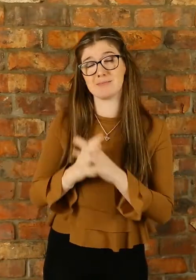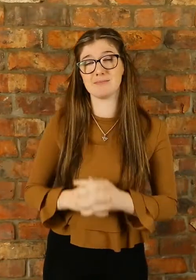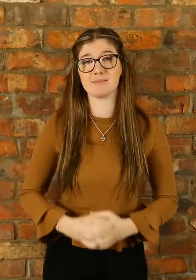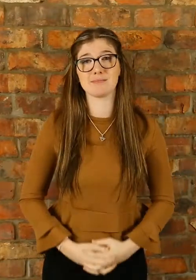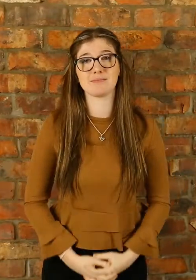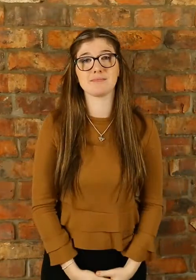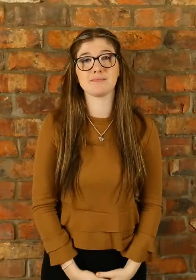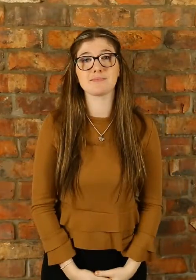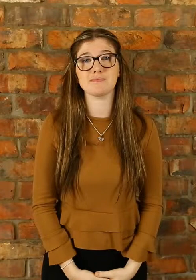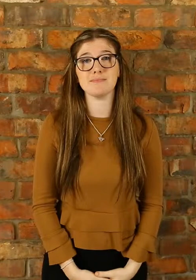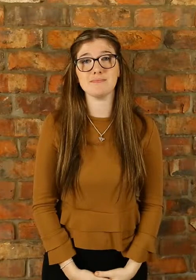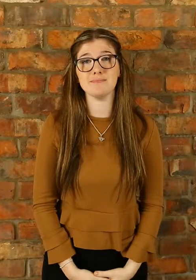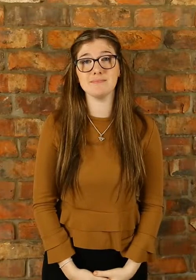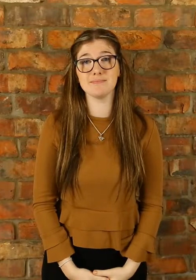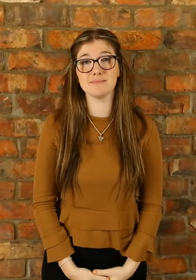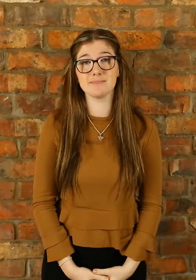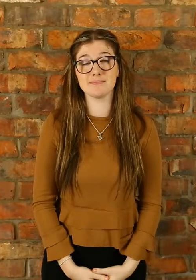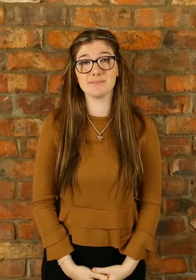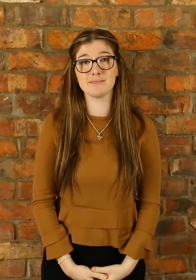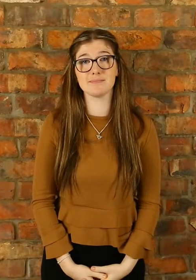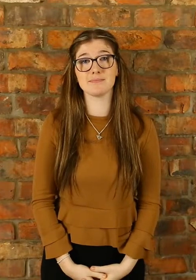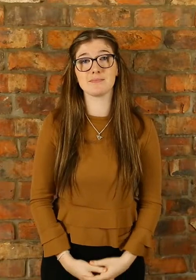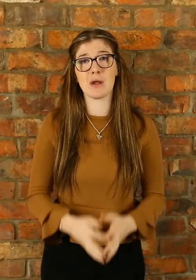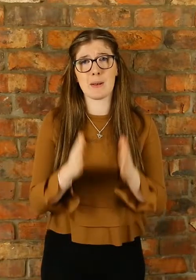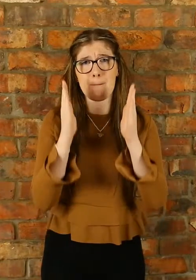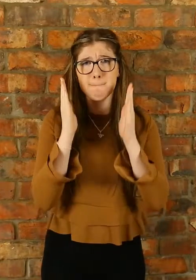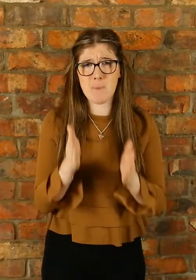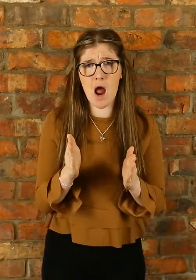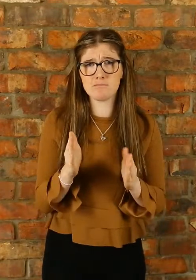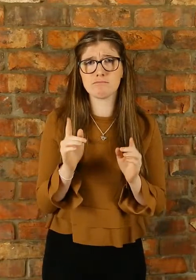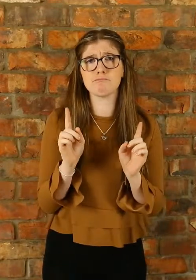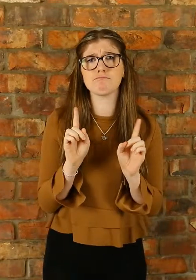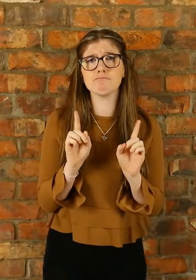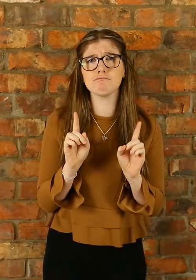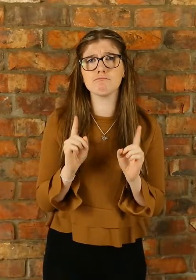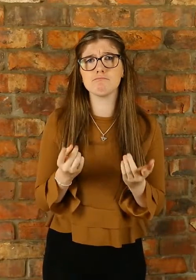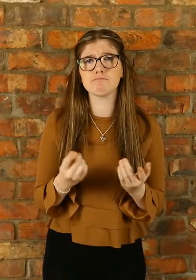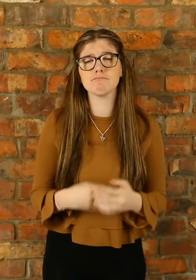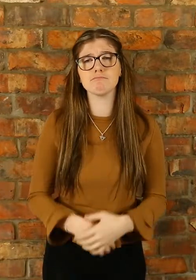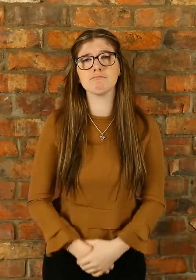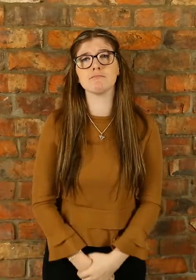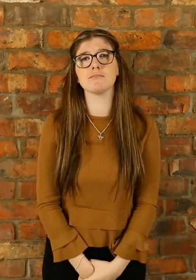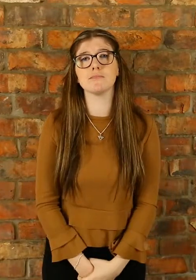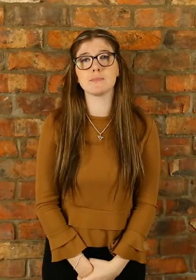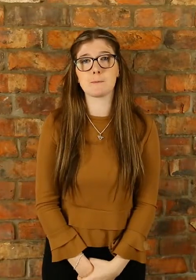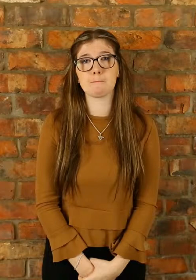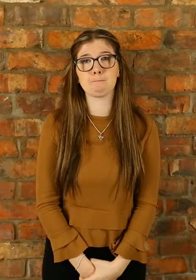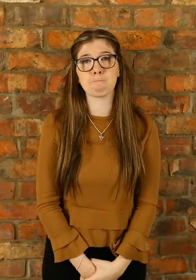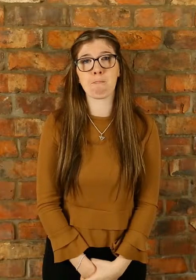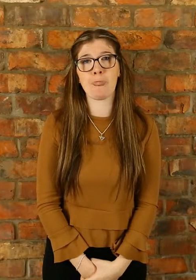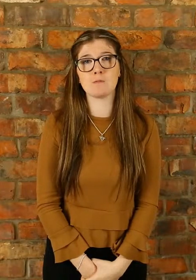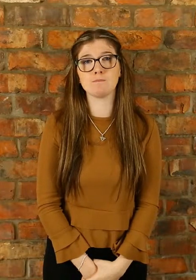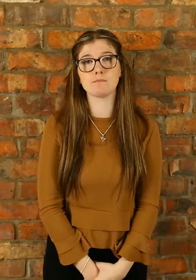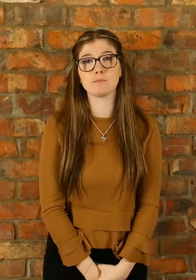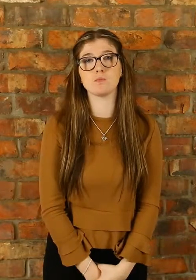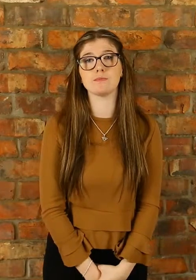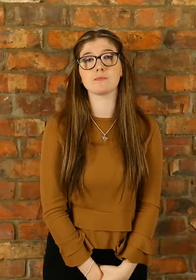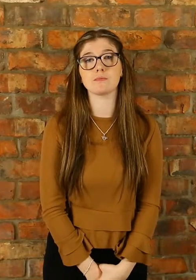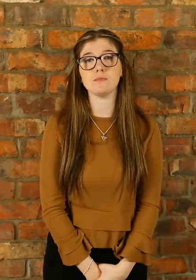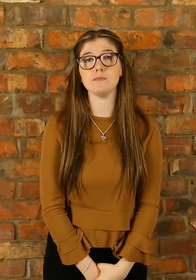vibrating alarm that we put underneath our pillow that wakes us up in the morning. So now we're going to talk about 5